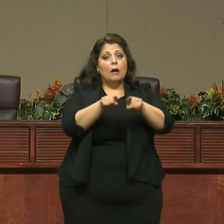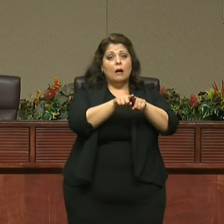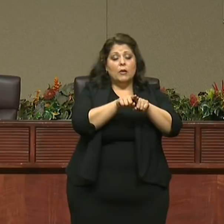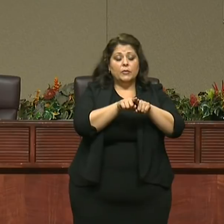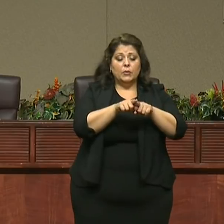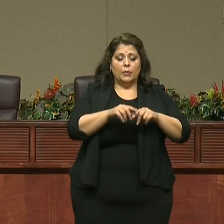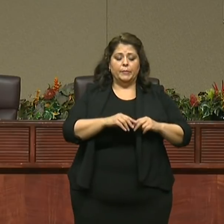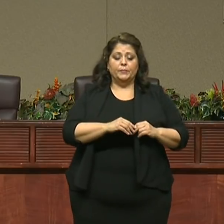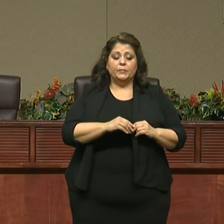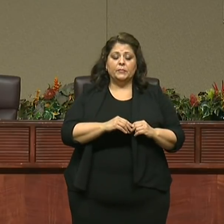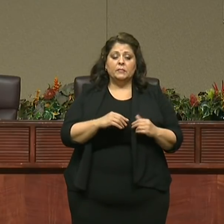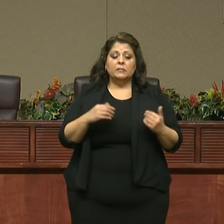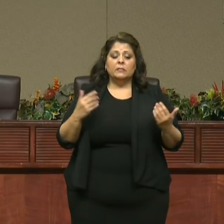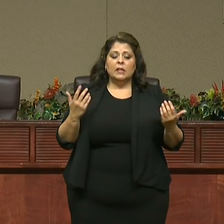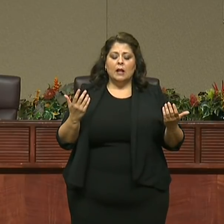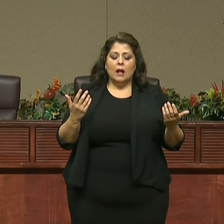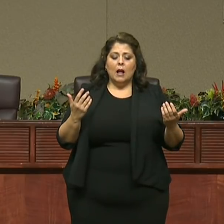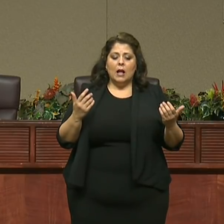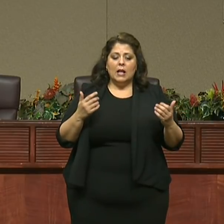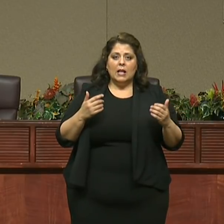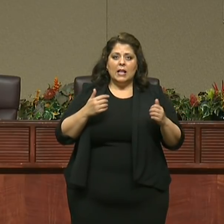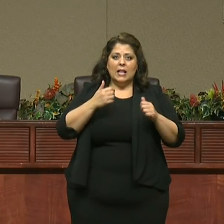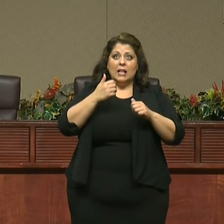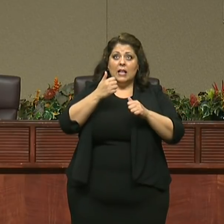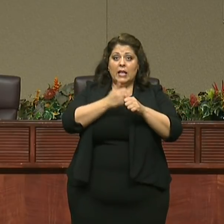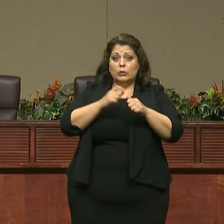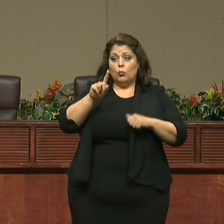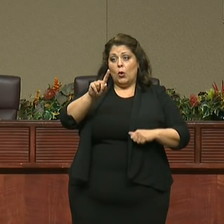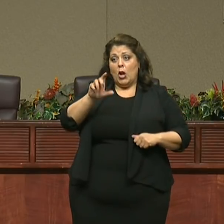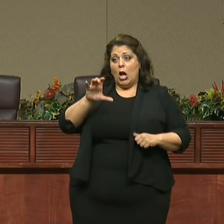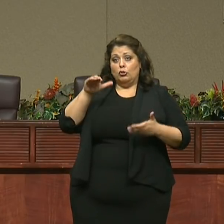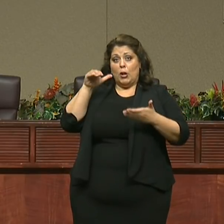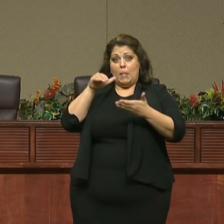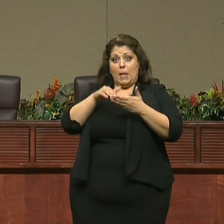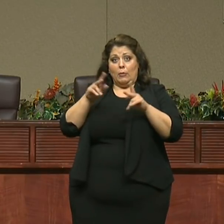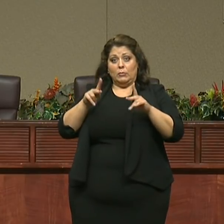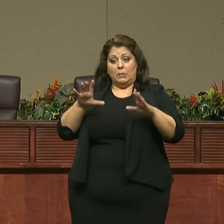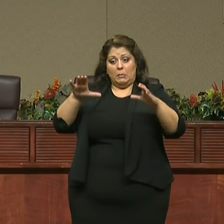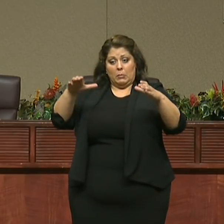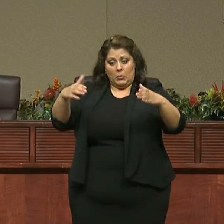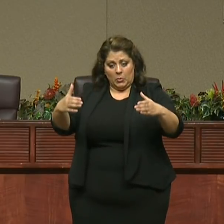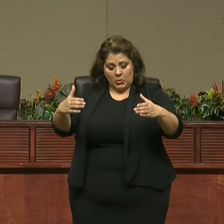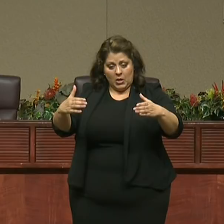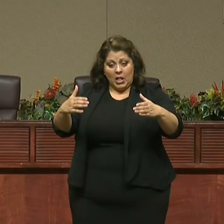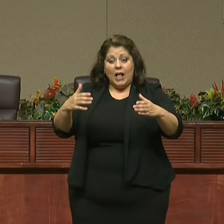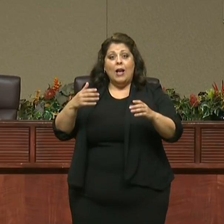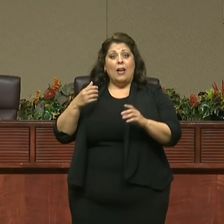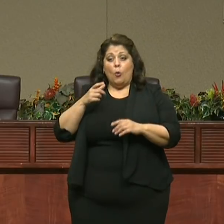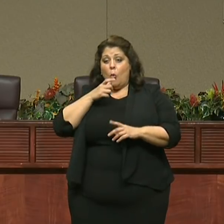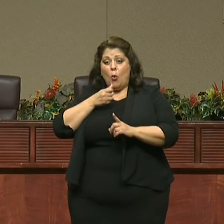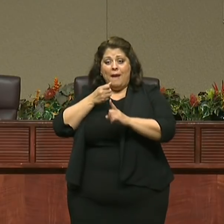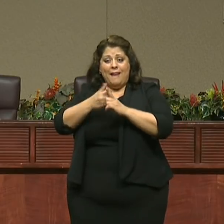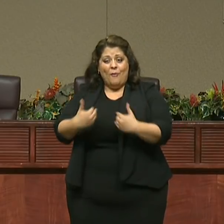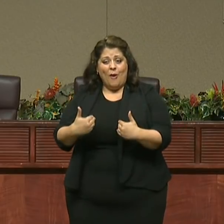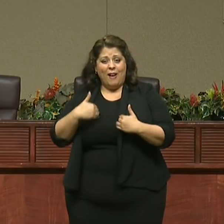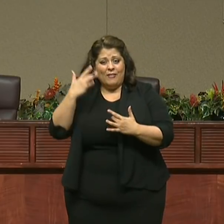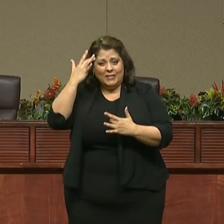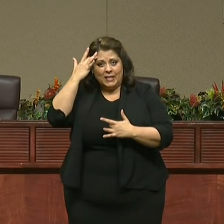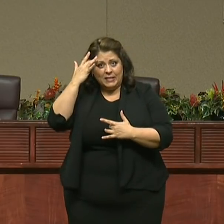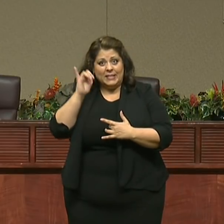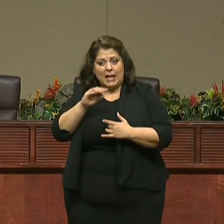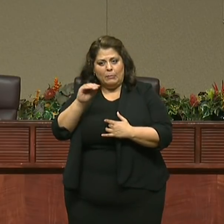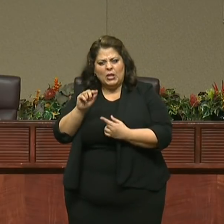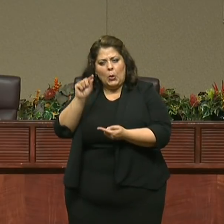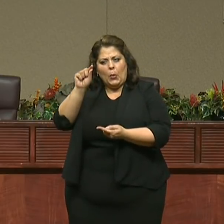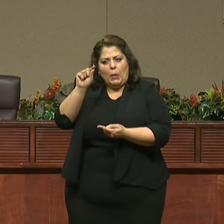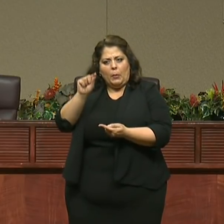incidence per 100,000 in our residents. The week